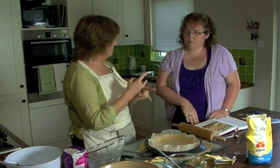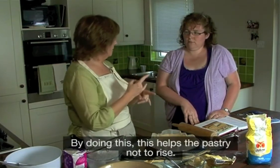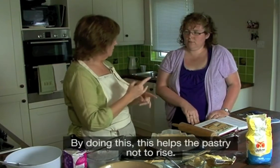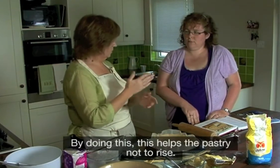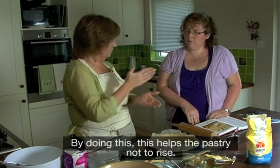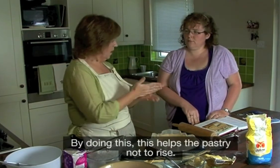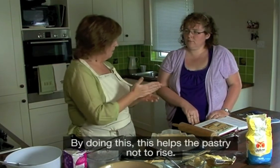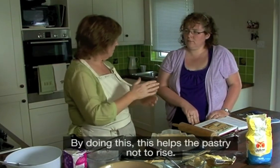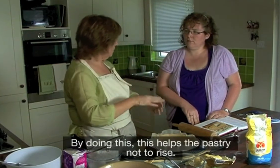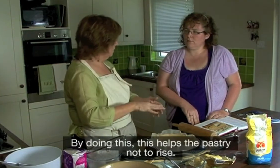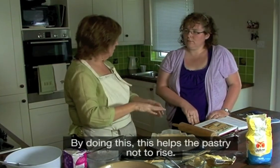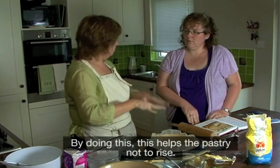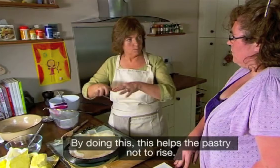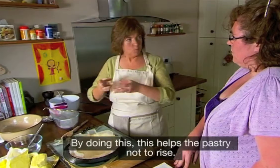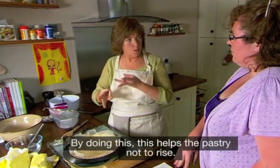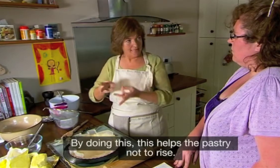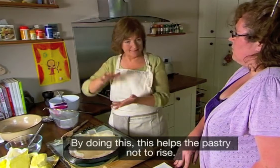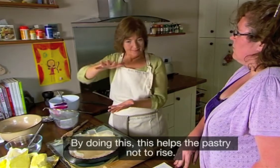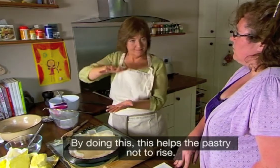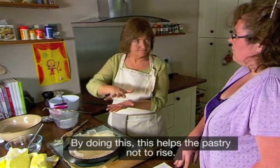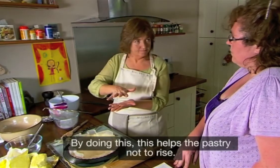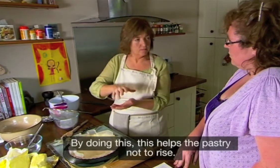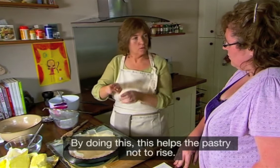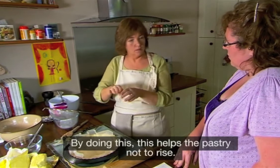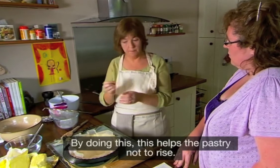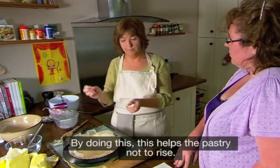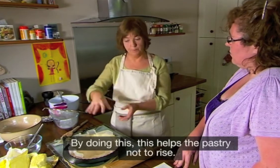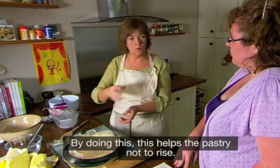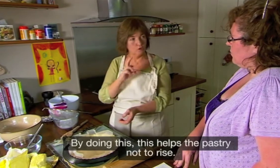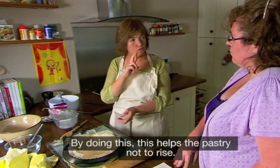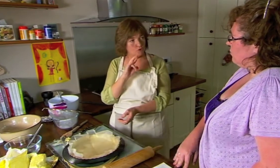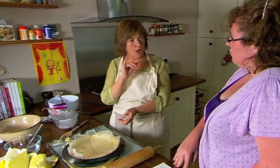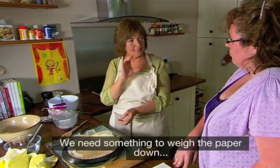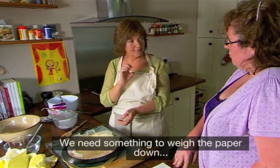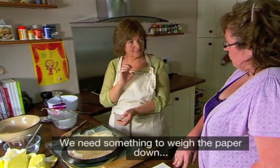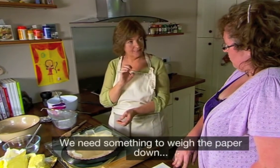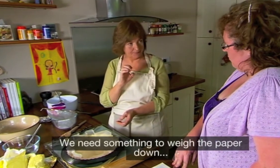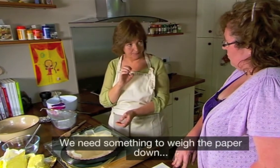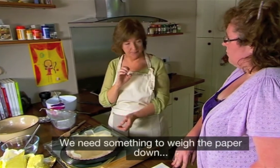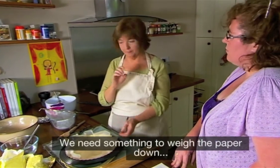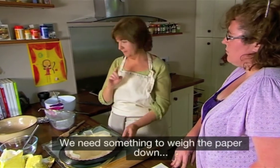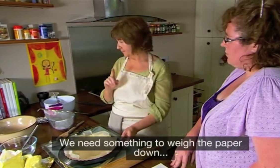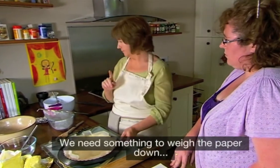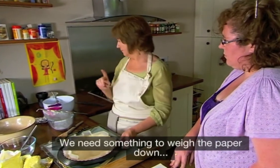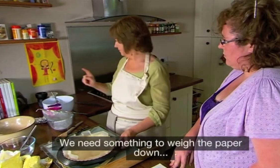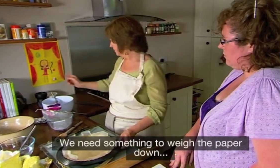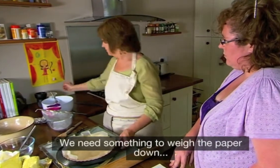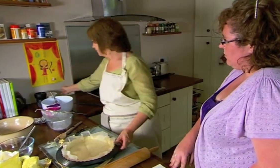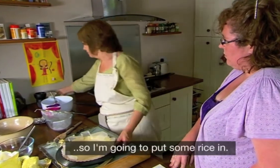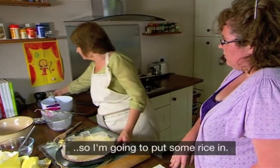By doing this helps the pastry not to rise. We need something to weigh the paper down, so I'm